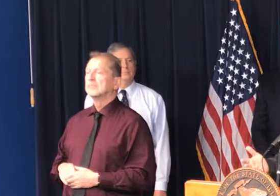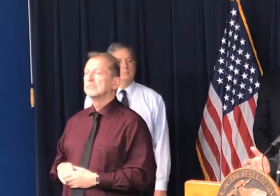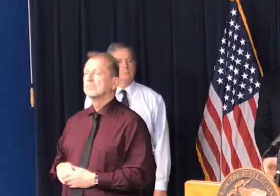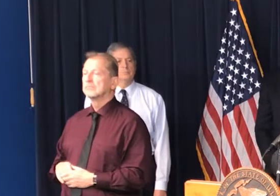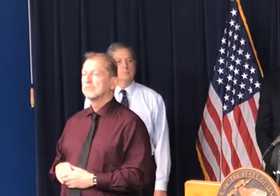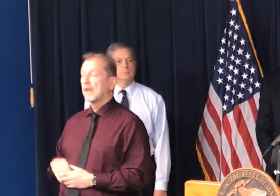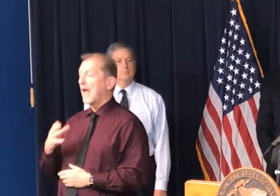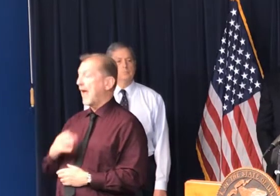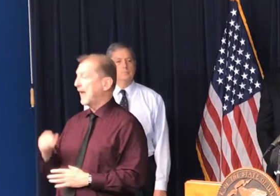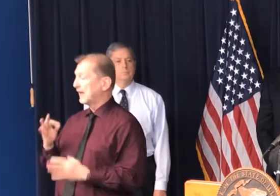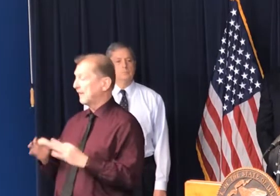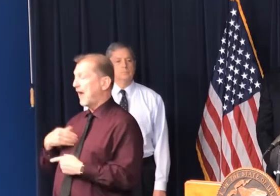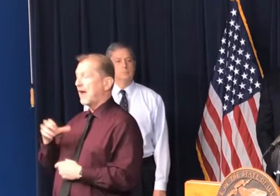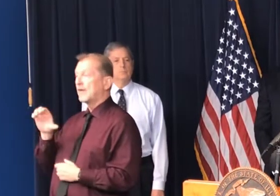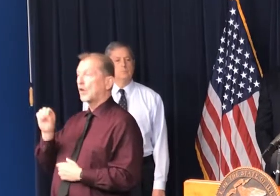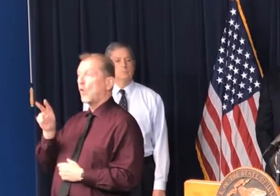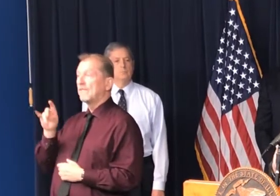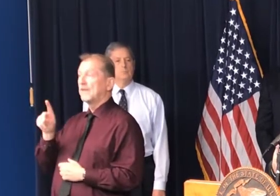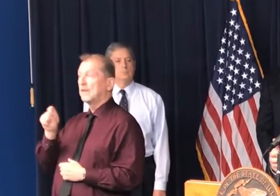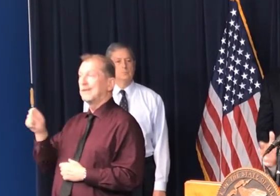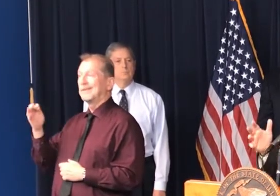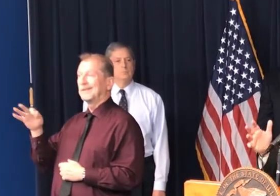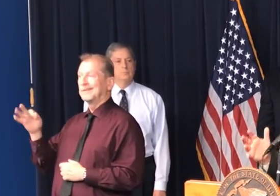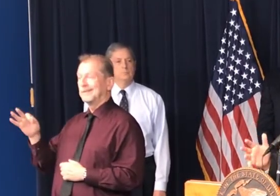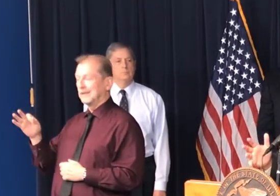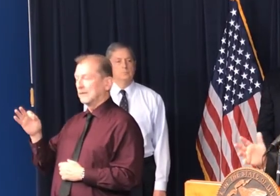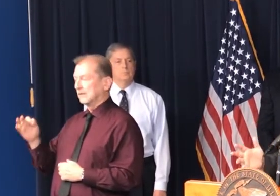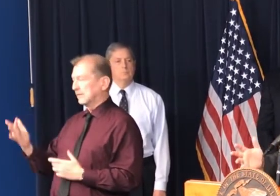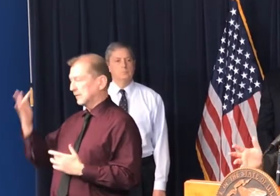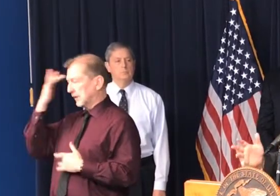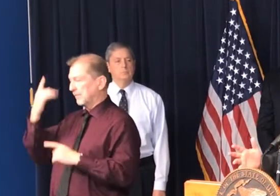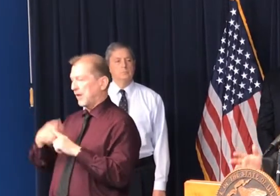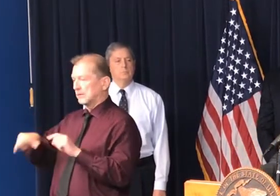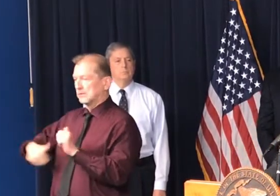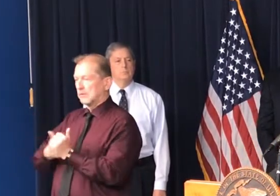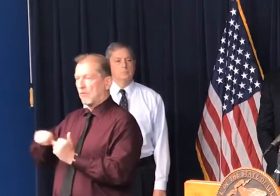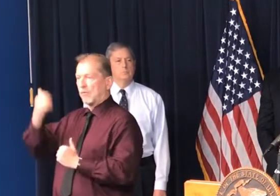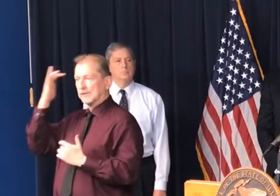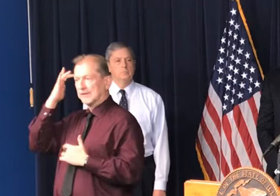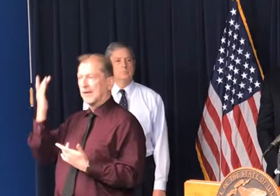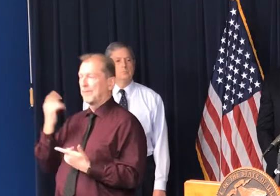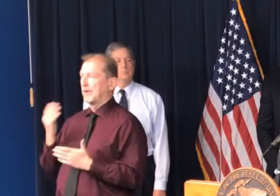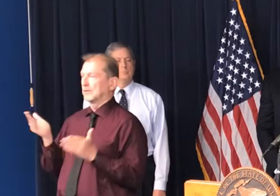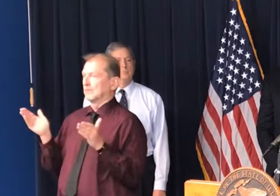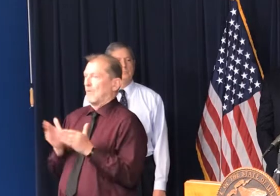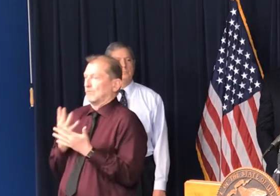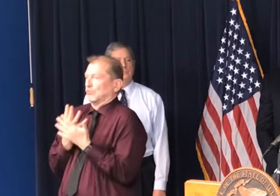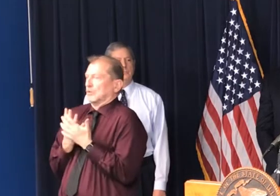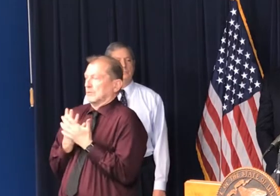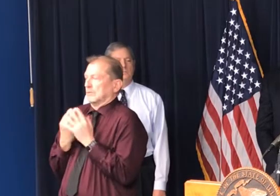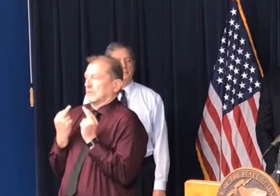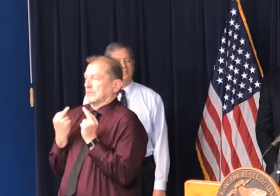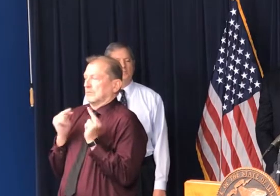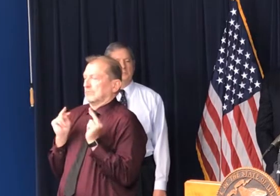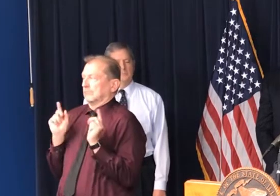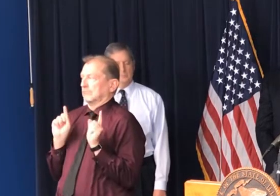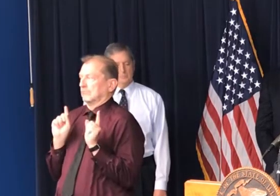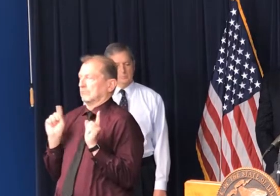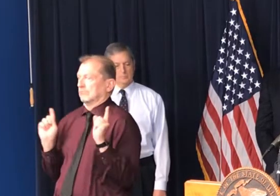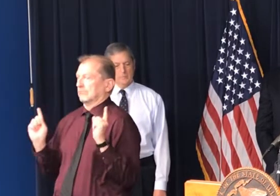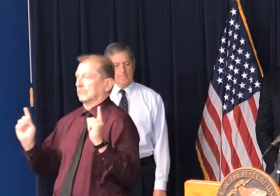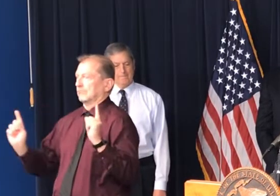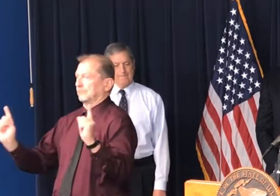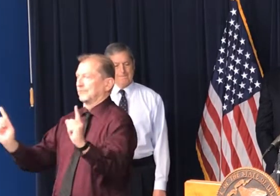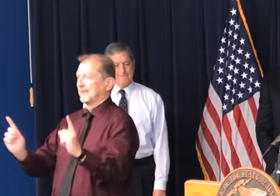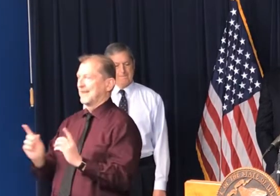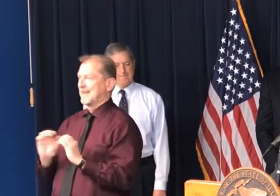experiencing comorbidity. So finding space in a small environment, right, like a prison, is